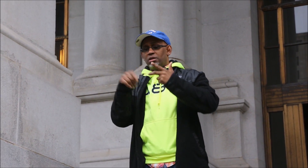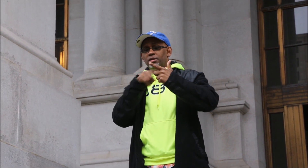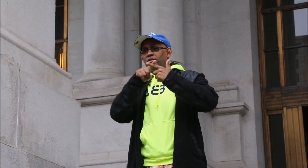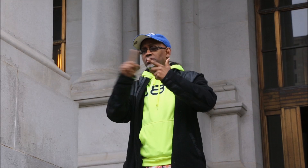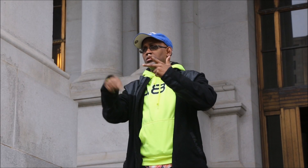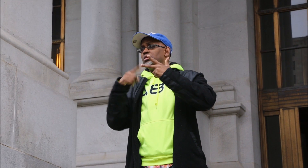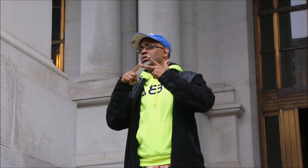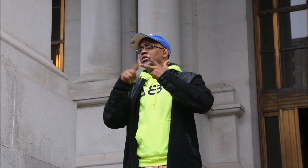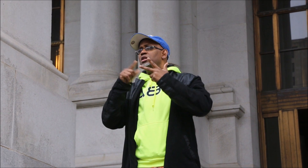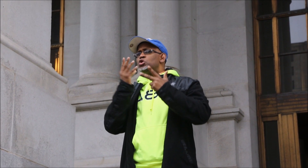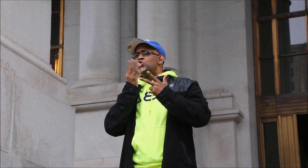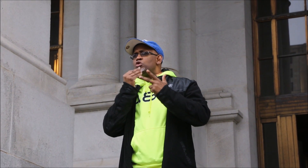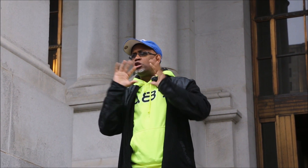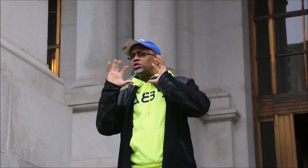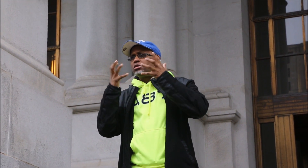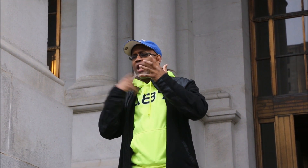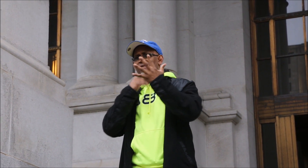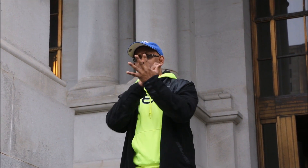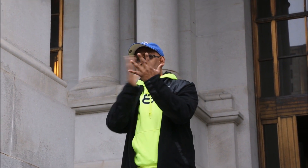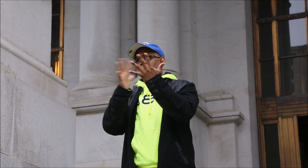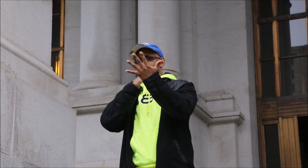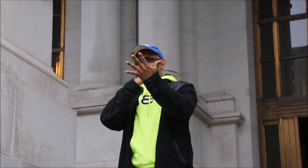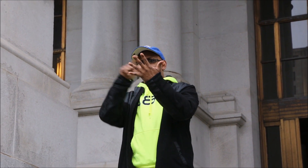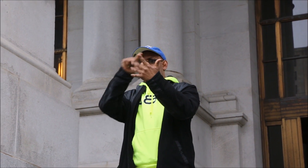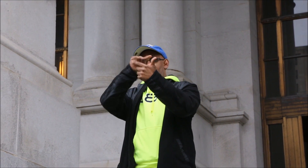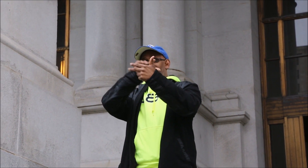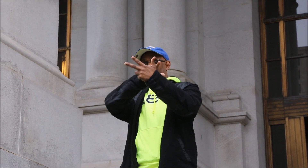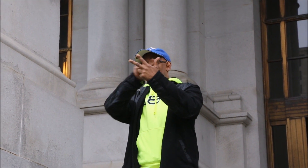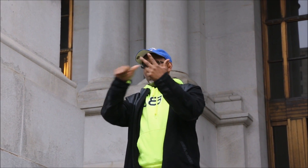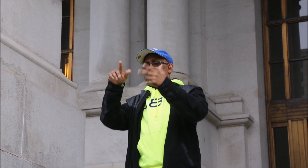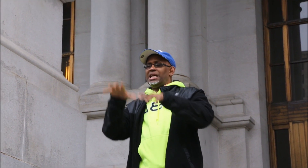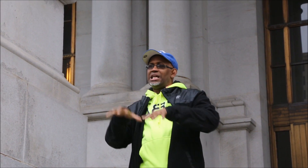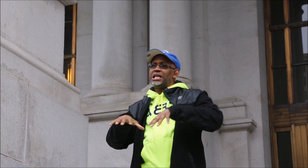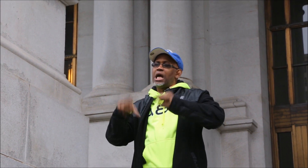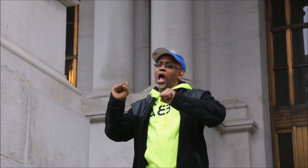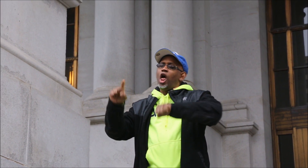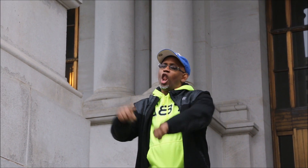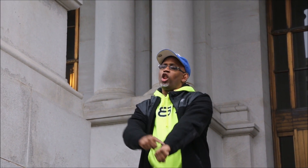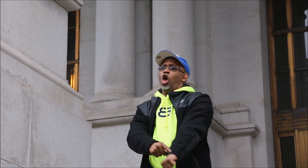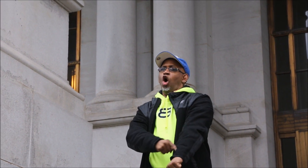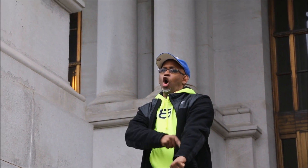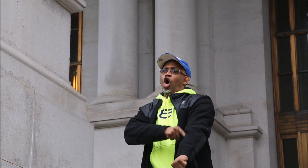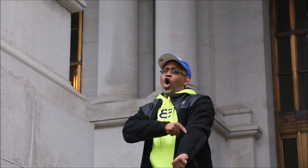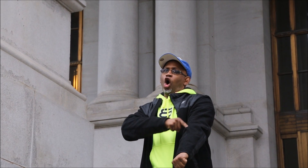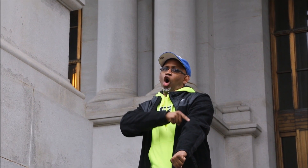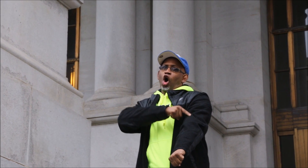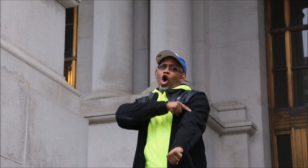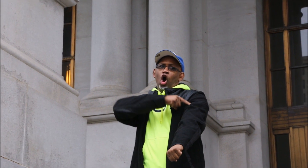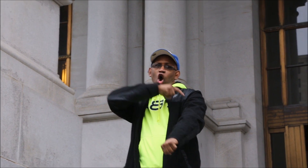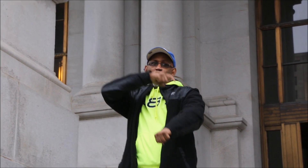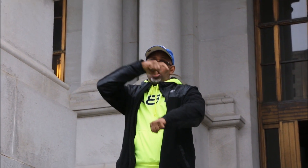when possible. Can you believe that? Deaf people need access to live outside interpreters. VRI doesn't